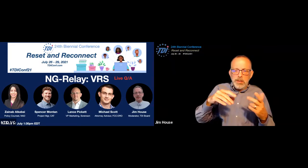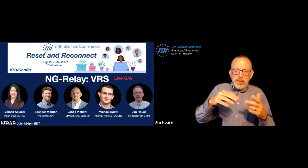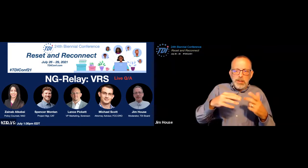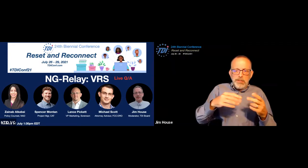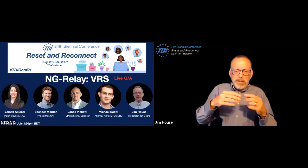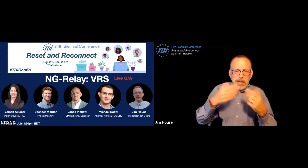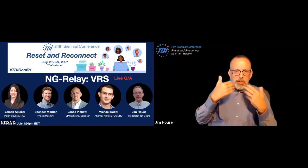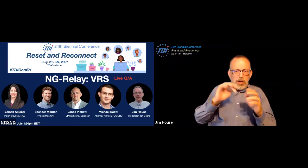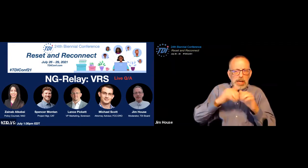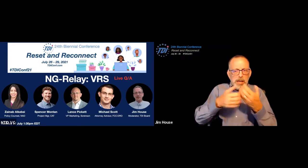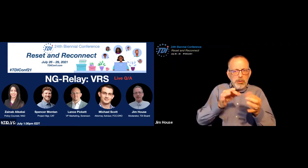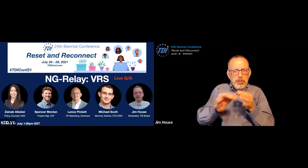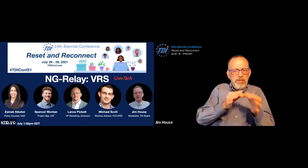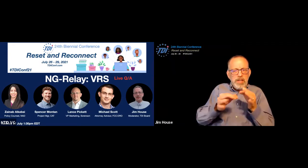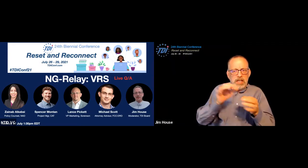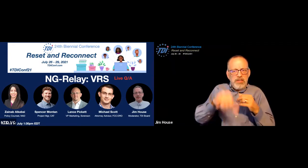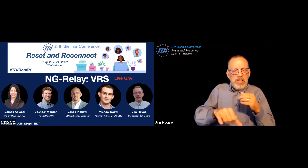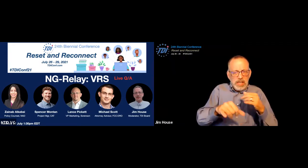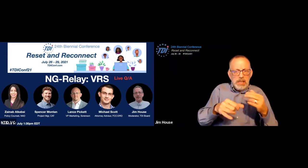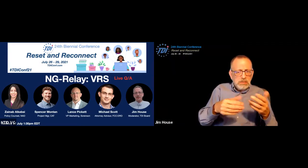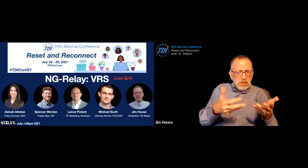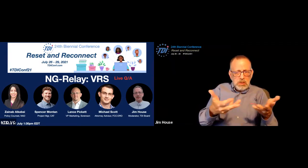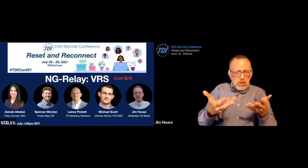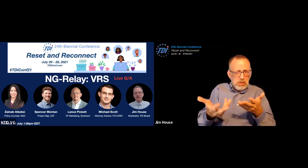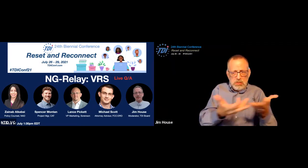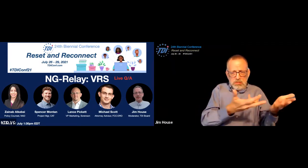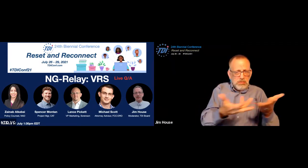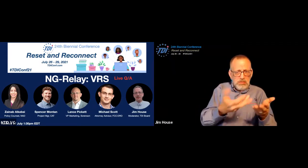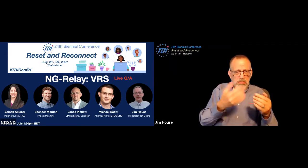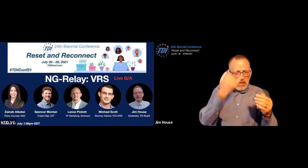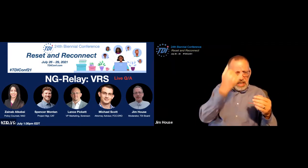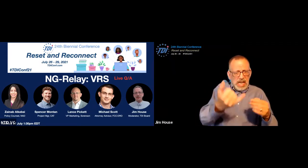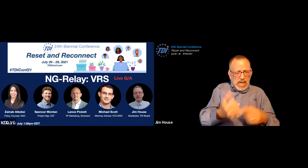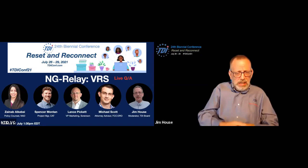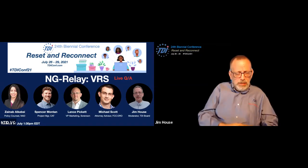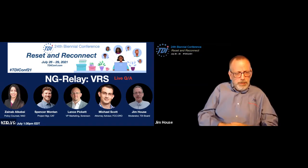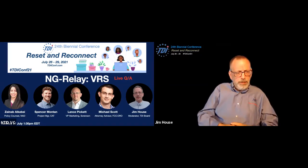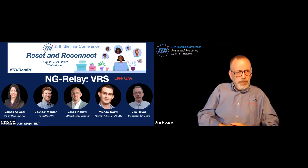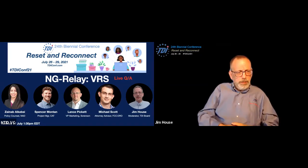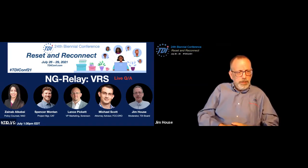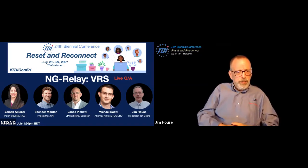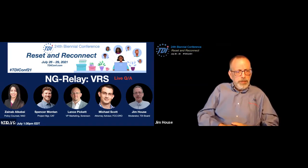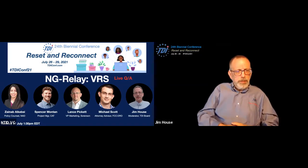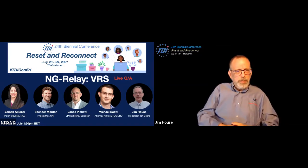many interpreters out there. I don't know how you can define that. I mean,